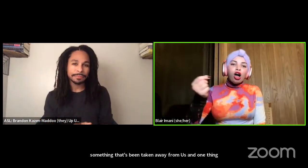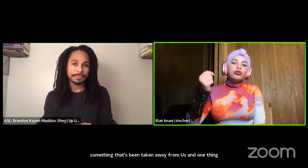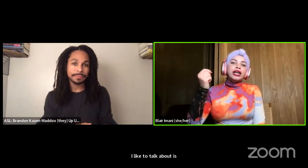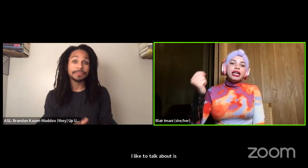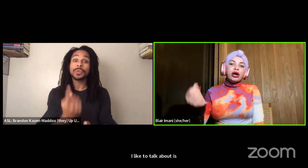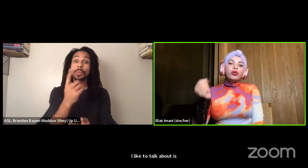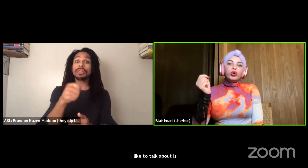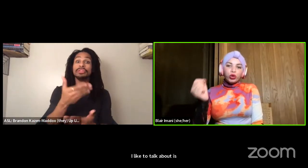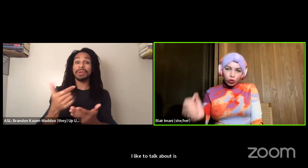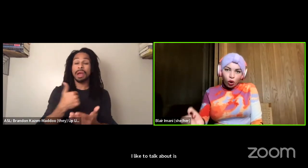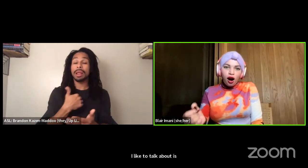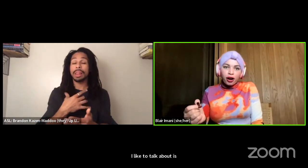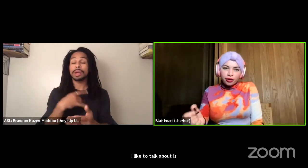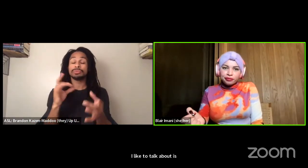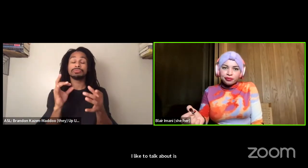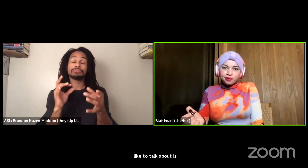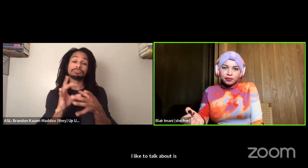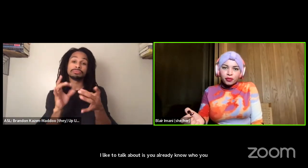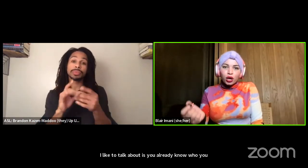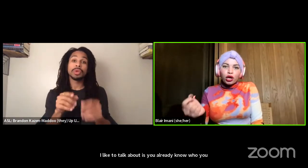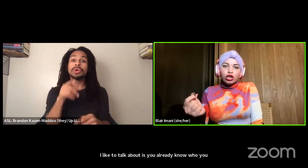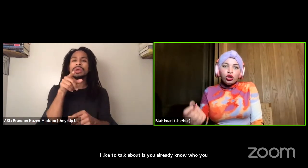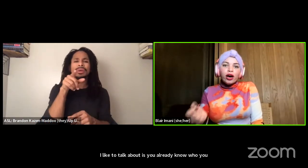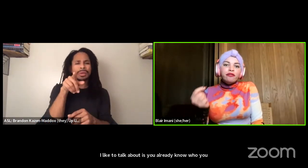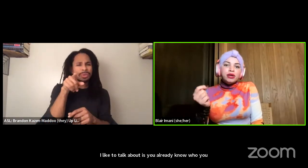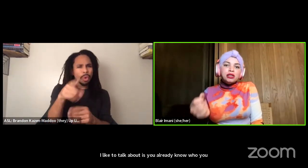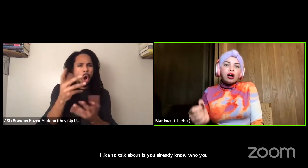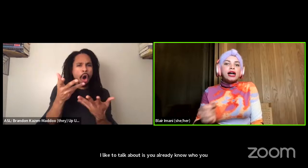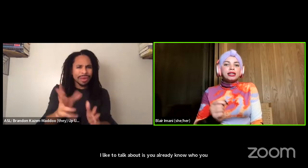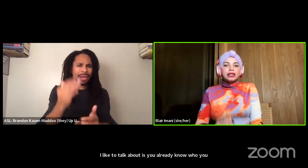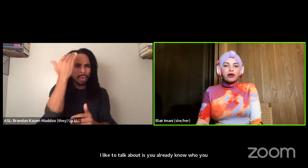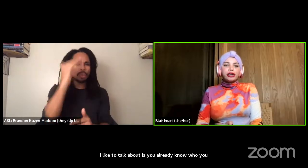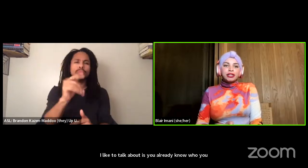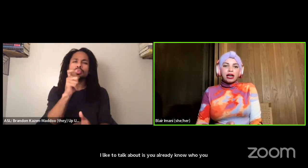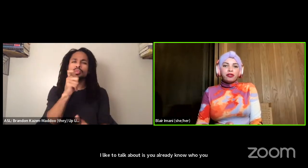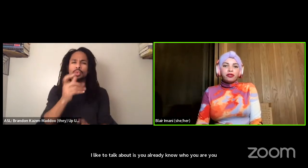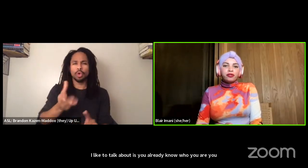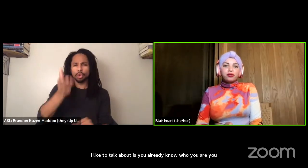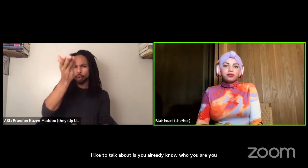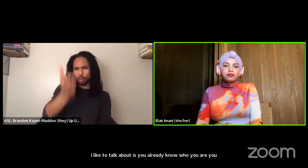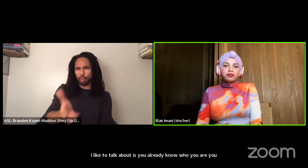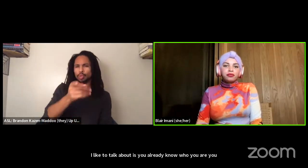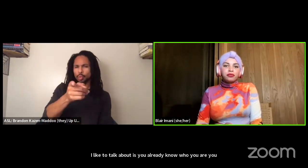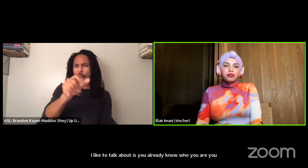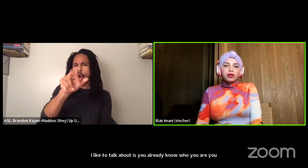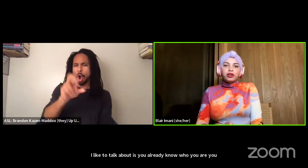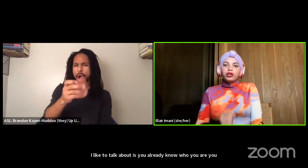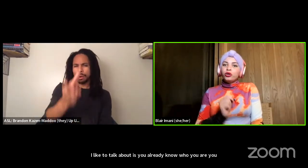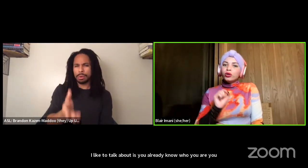you already know who you are. You have been taught to doubt yourself.